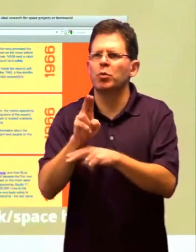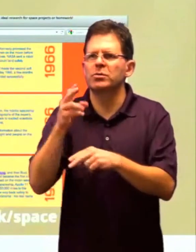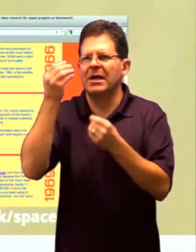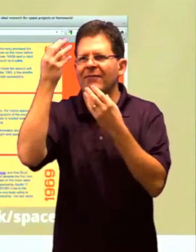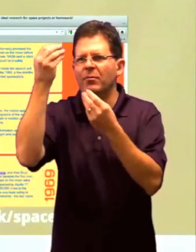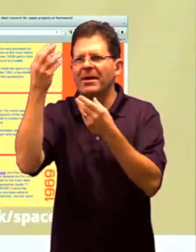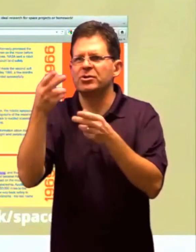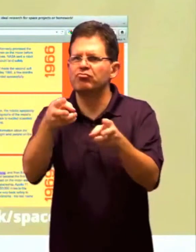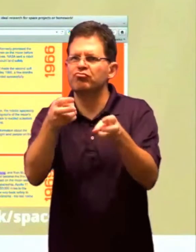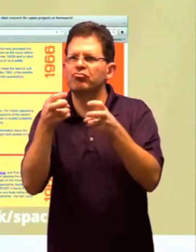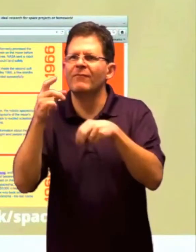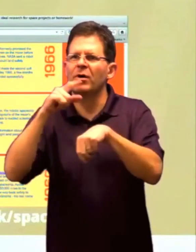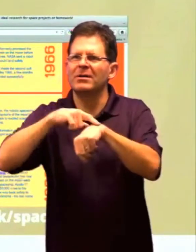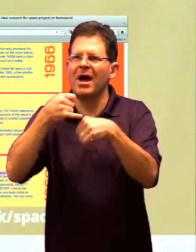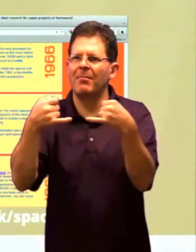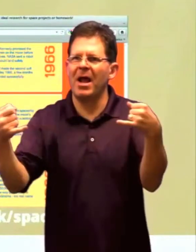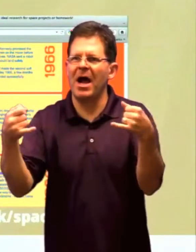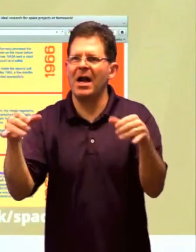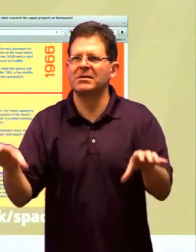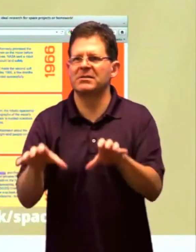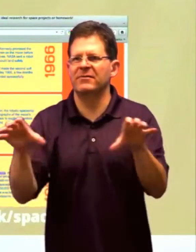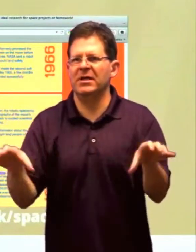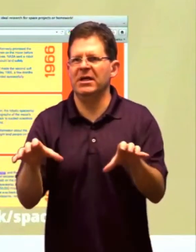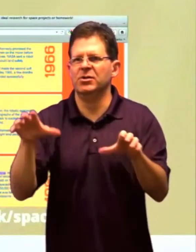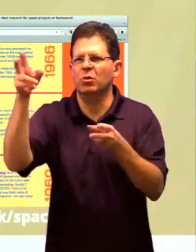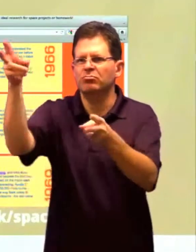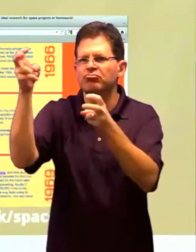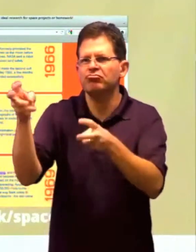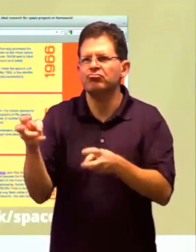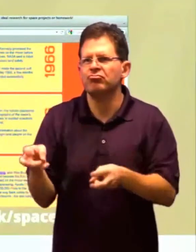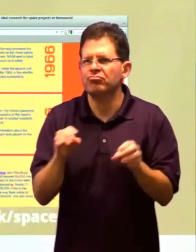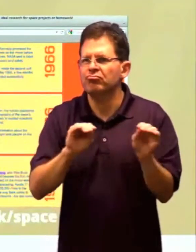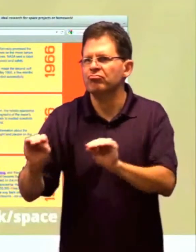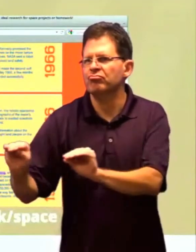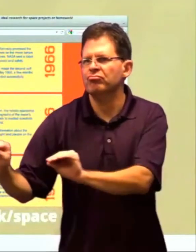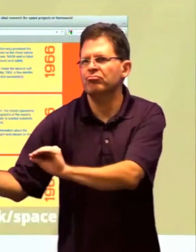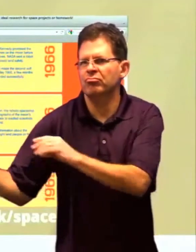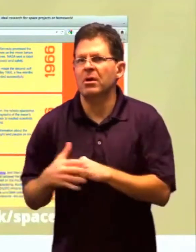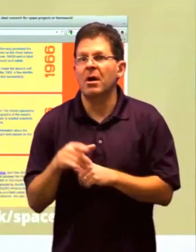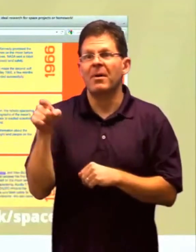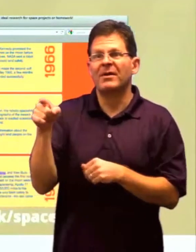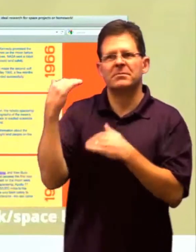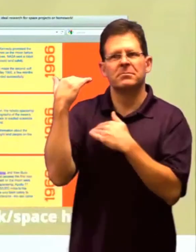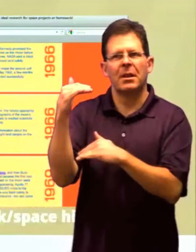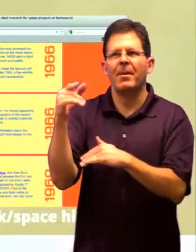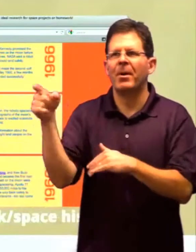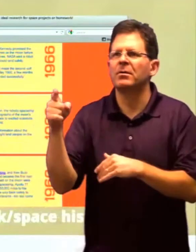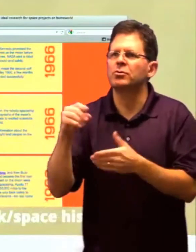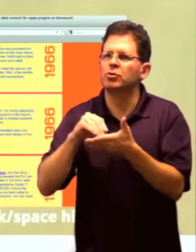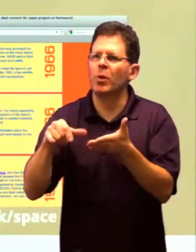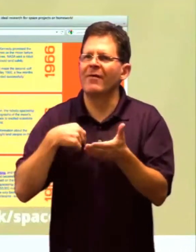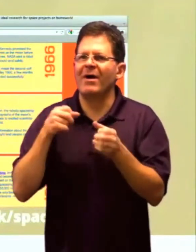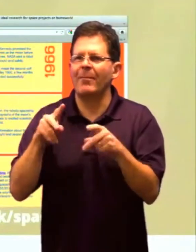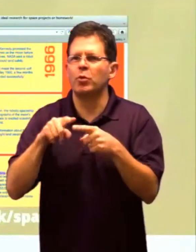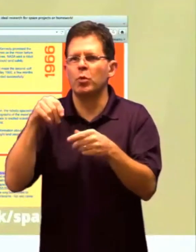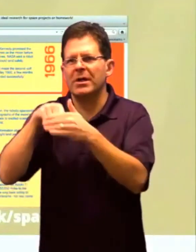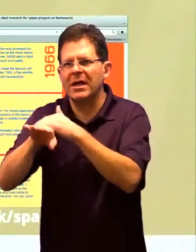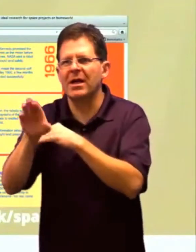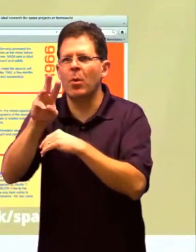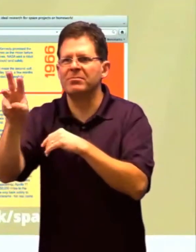Here we have information students can pull to create their timeline activities. So they can pull from the information here and make their own timeline. And it's not limited. The students